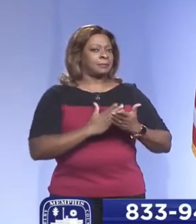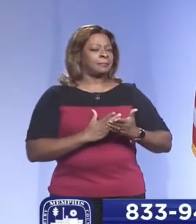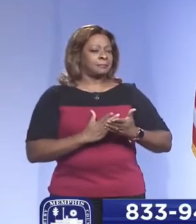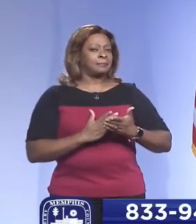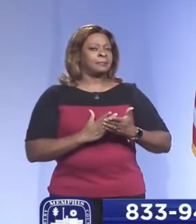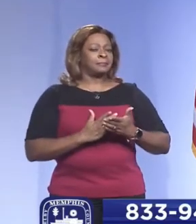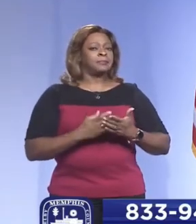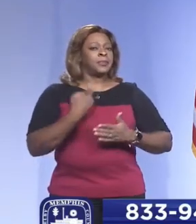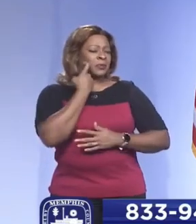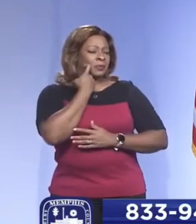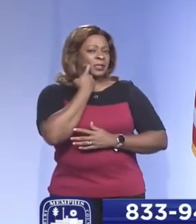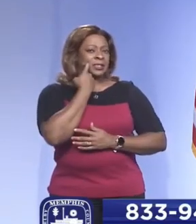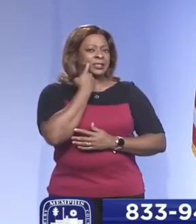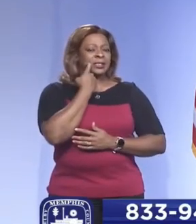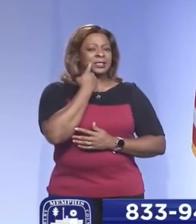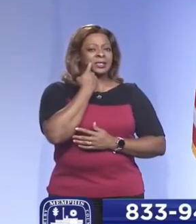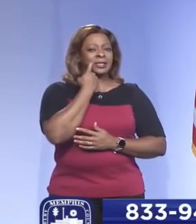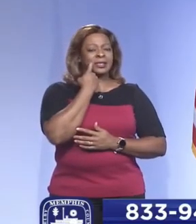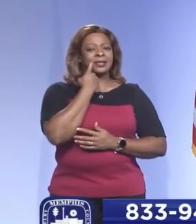recent